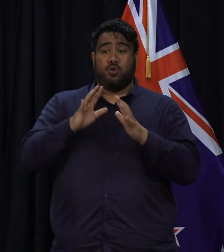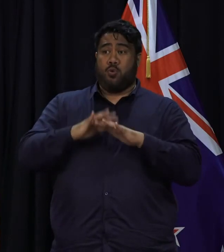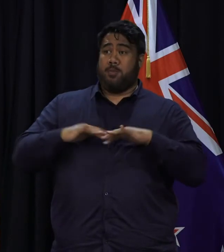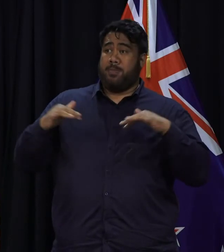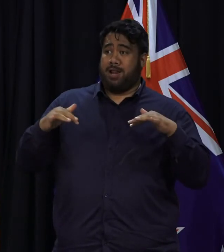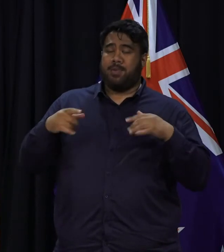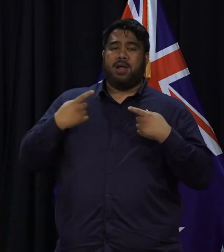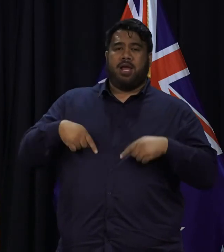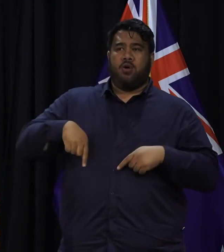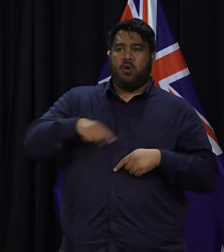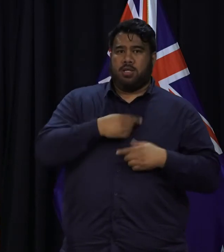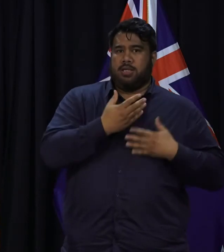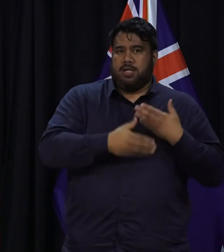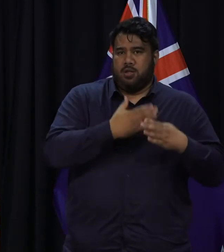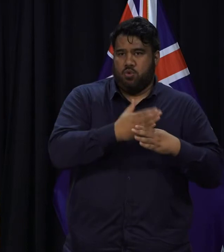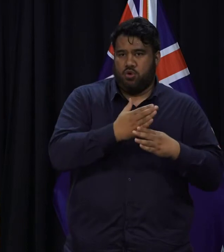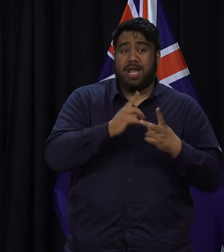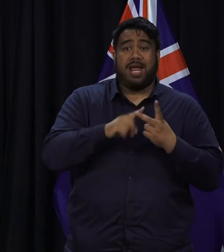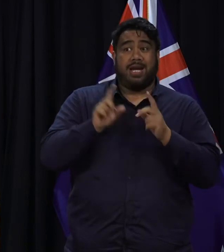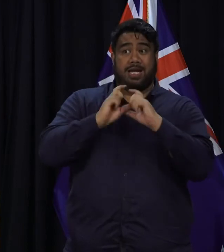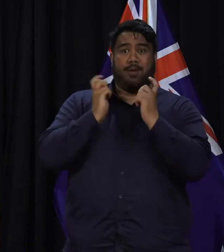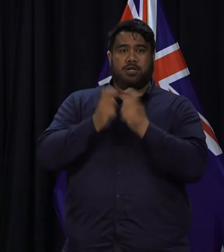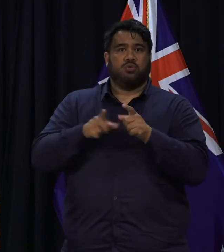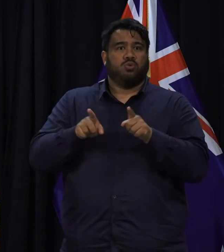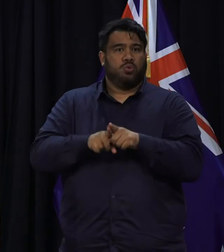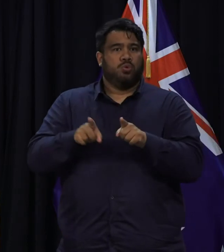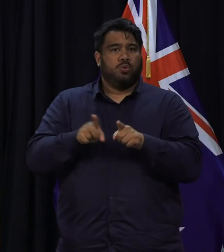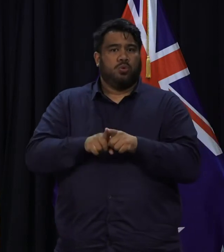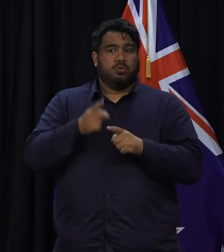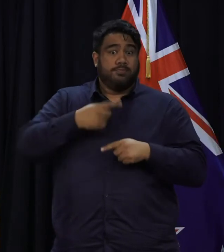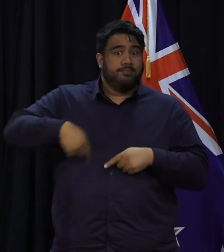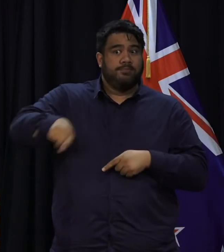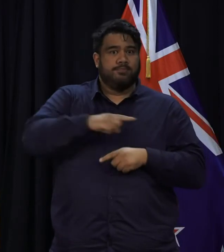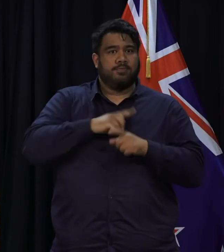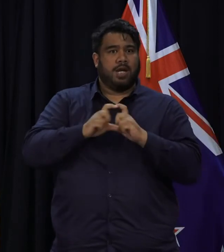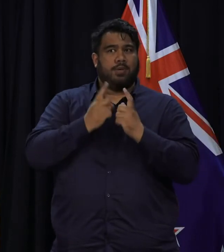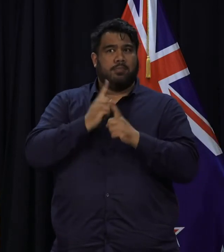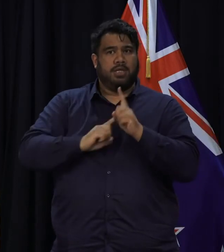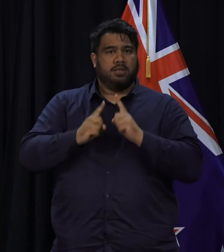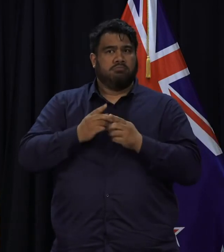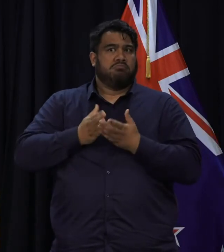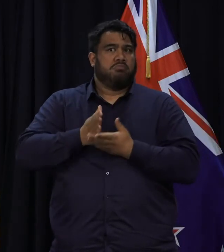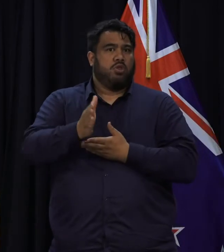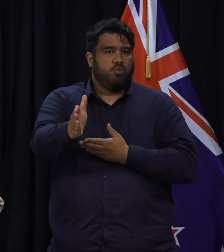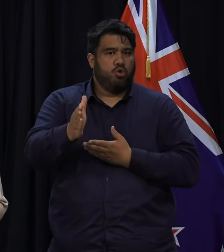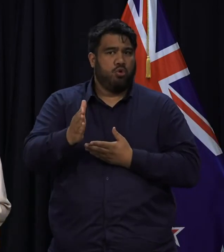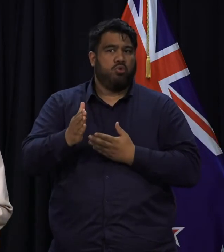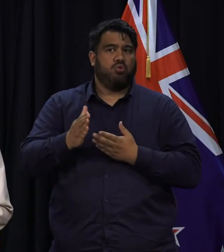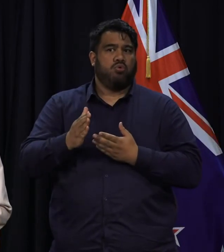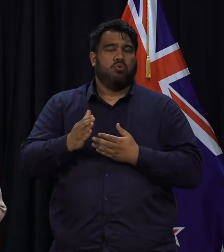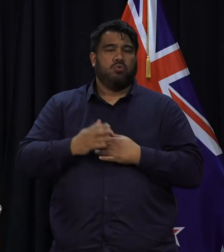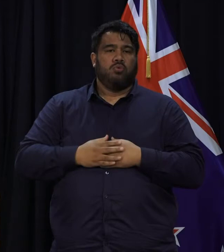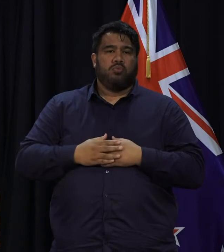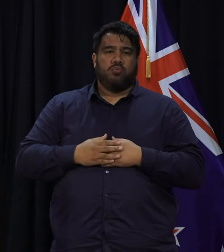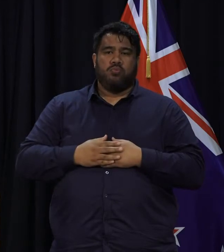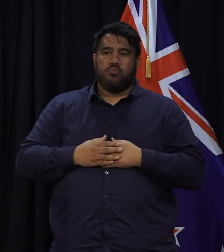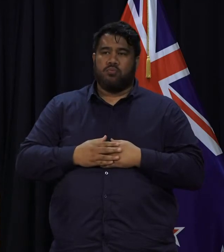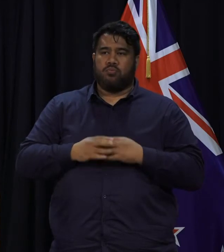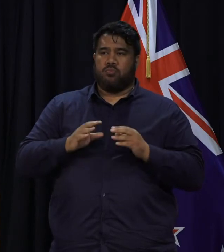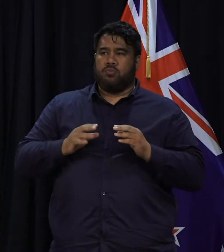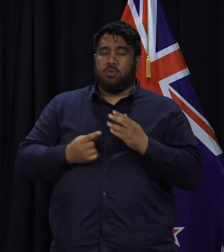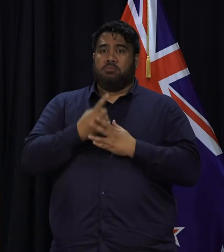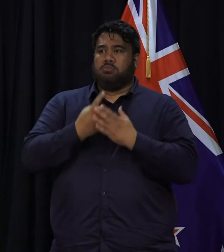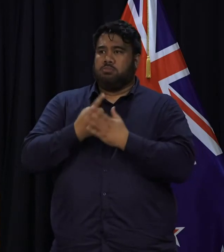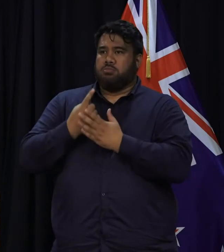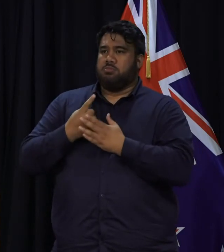us to continue with business, Cabinet does as well, and we'll be continuing on with Cabinet meetings as well beyond the House rising. Kieran Brownlee is... governing